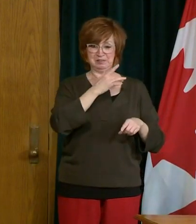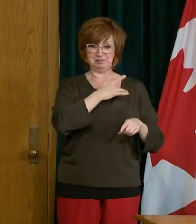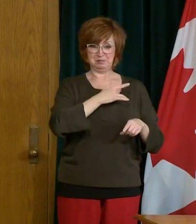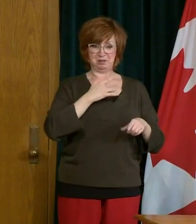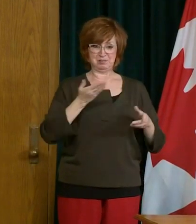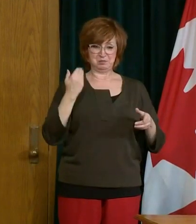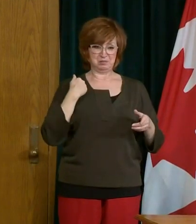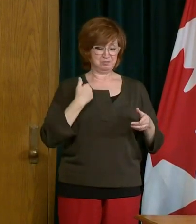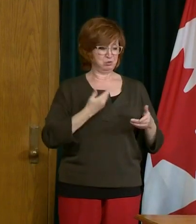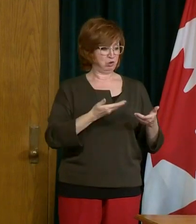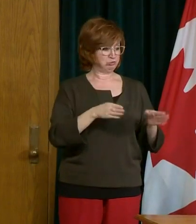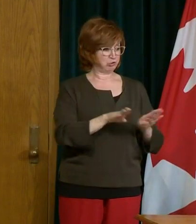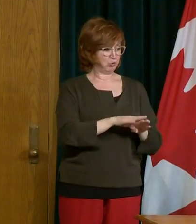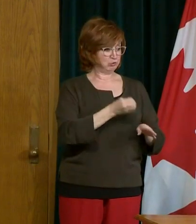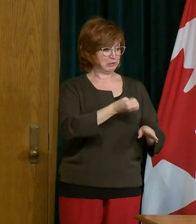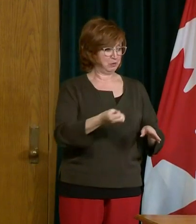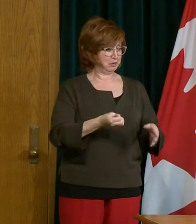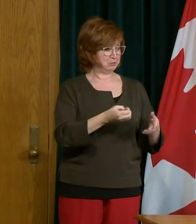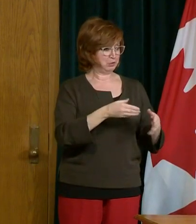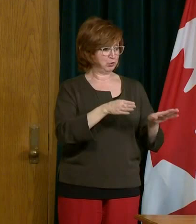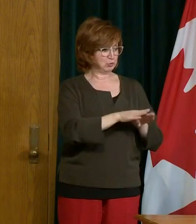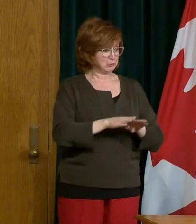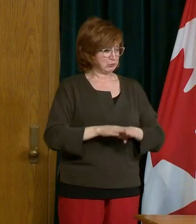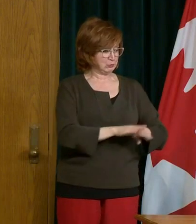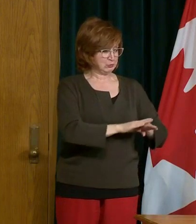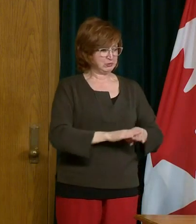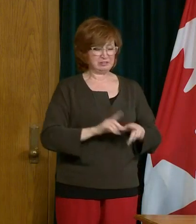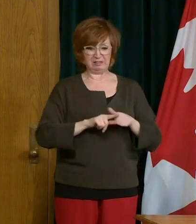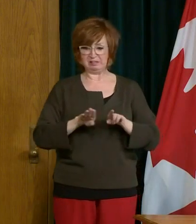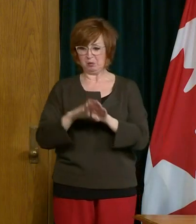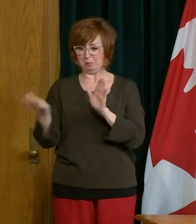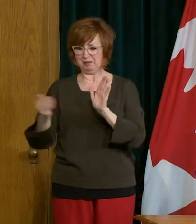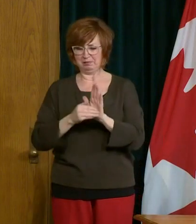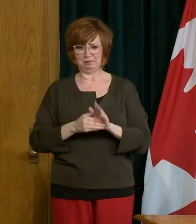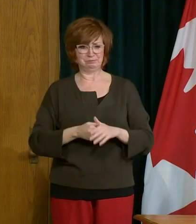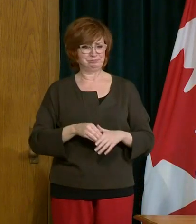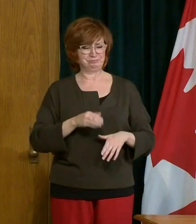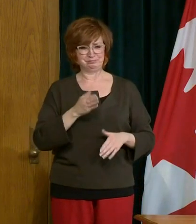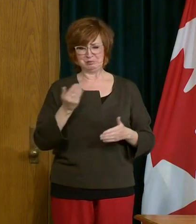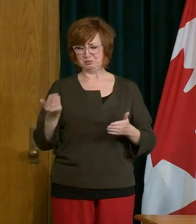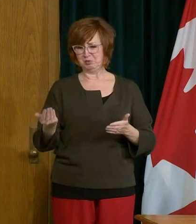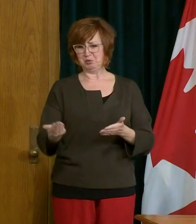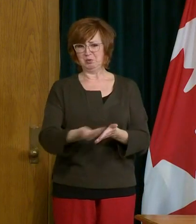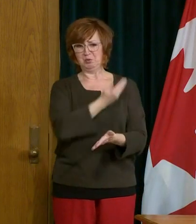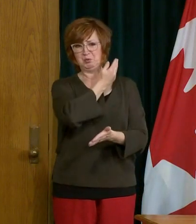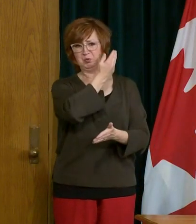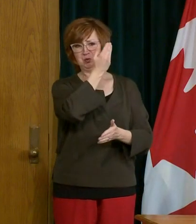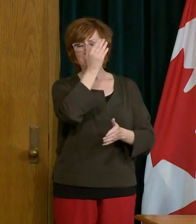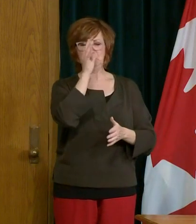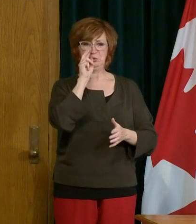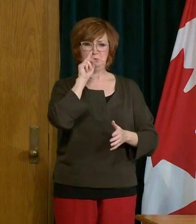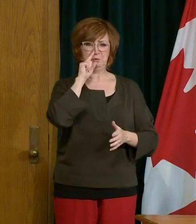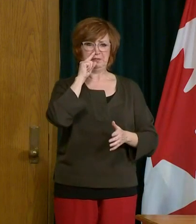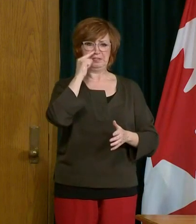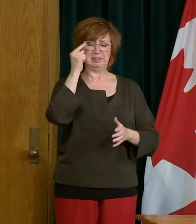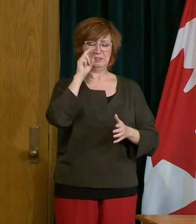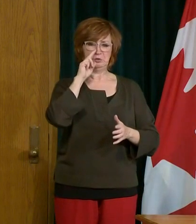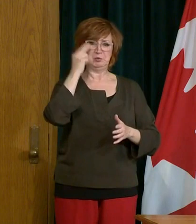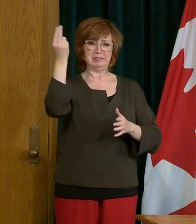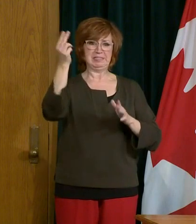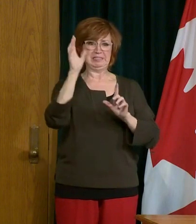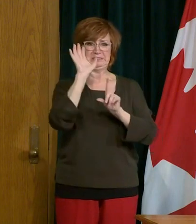public health, if you will, in our communities. So Dr. Shahab's and his colleagues, as well as the Saskatchewan Health Authority, have